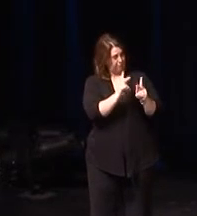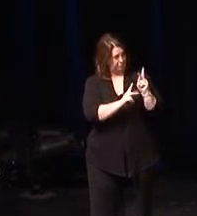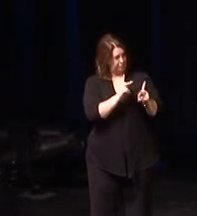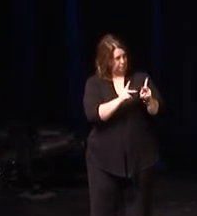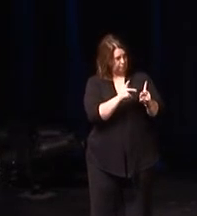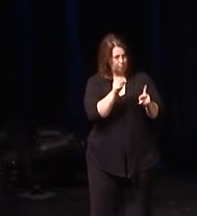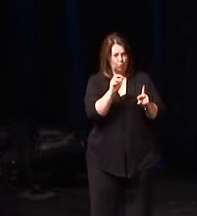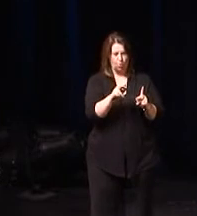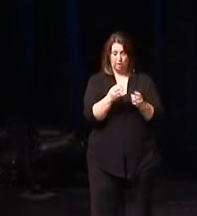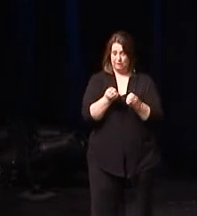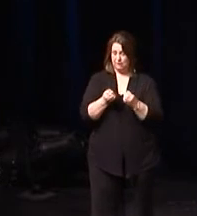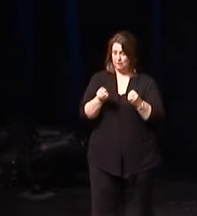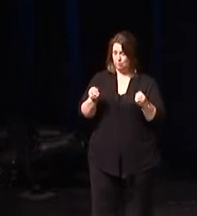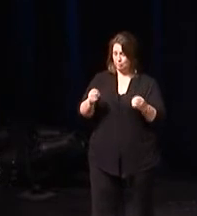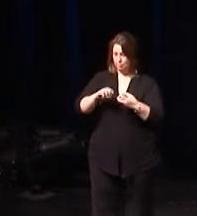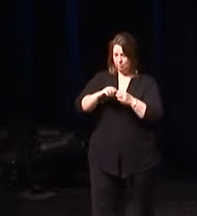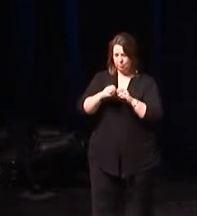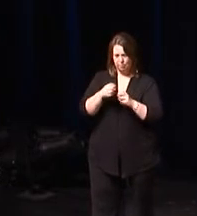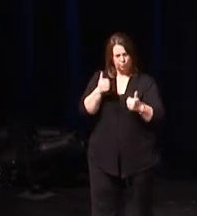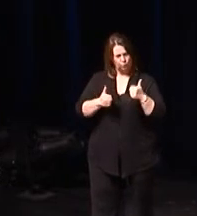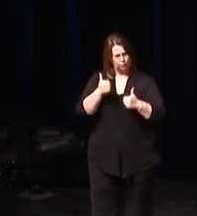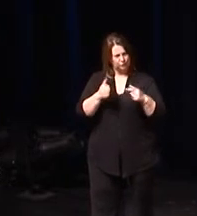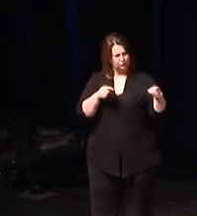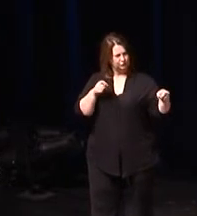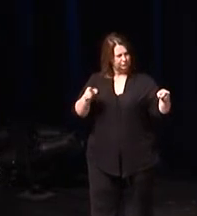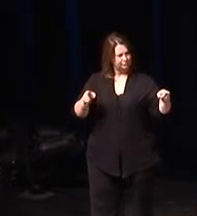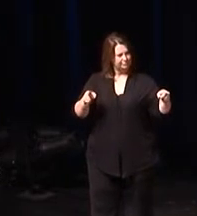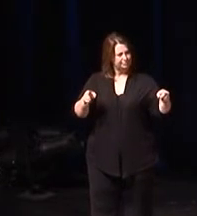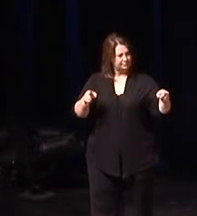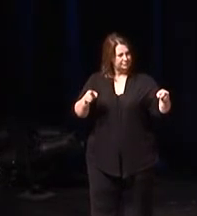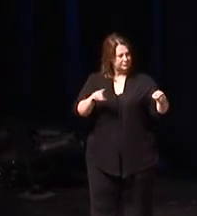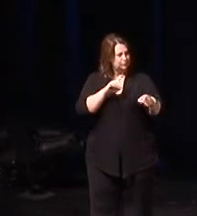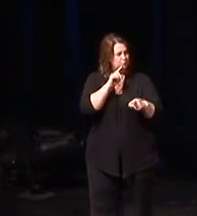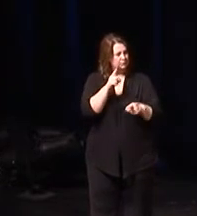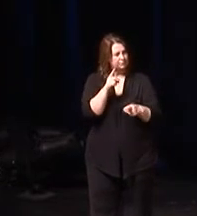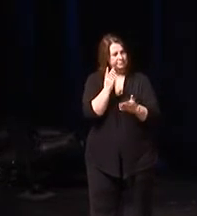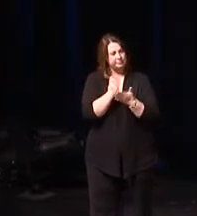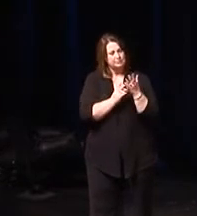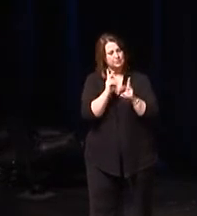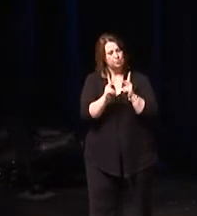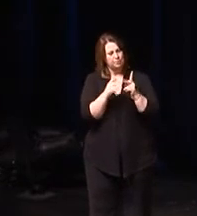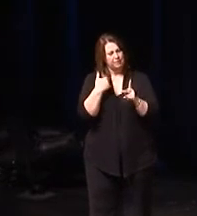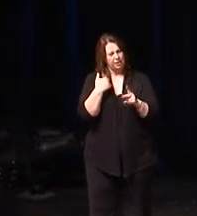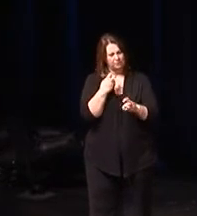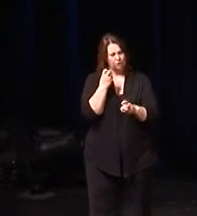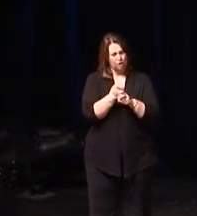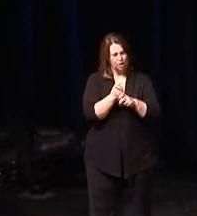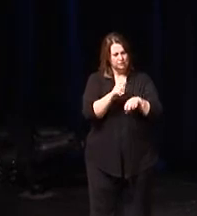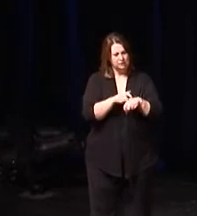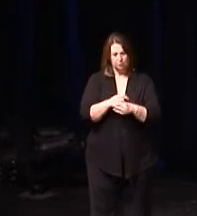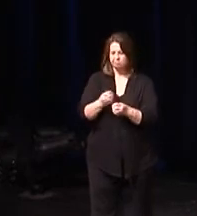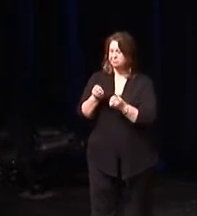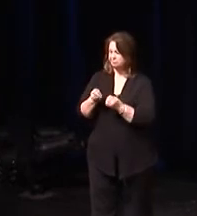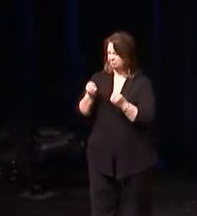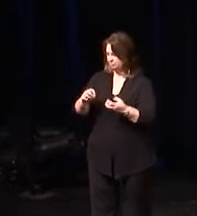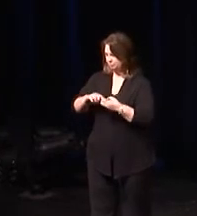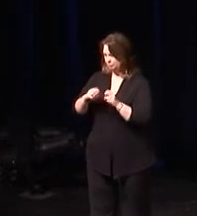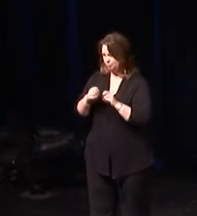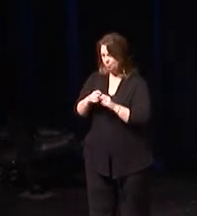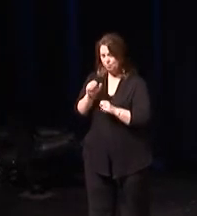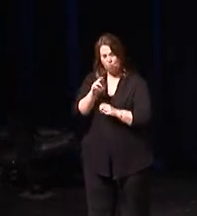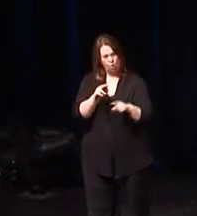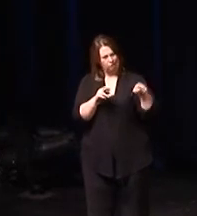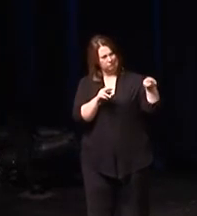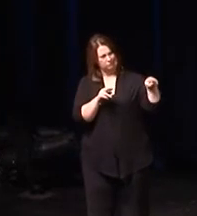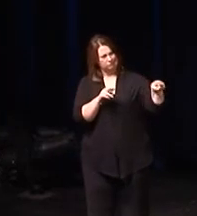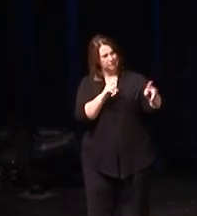an equipment problem? I find people seem to have a very difficult time saying equipment problem versus people